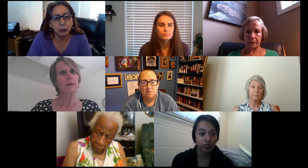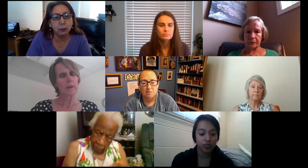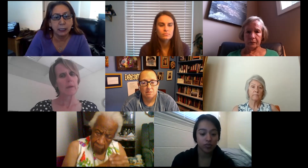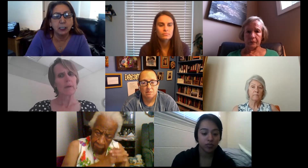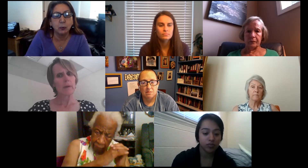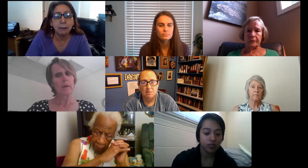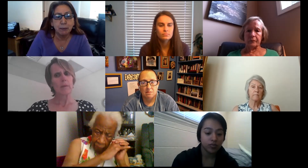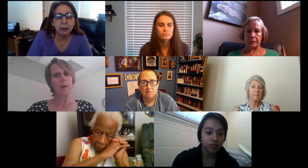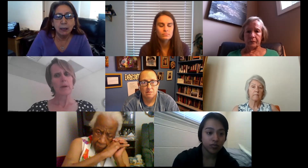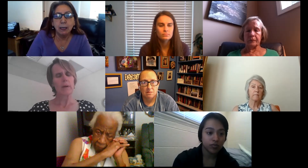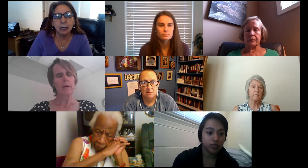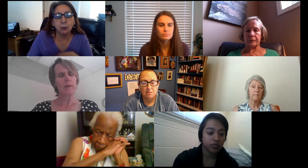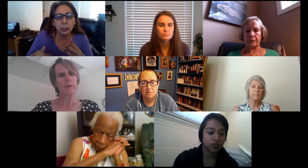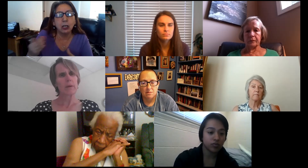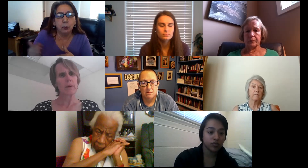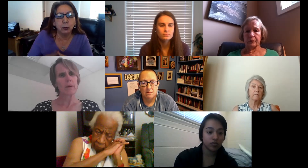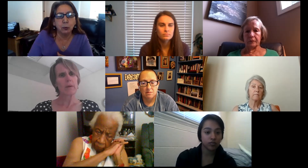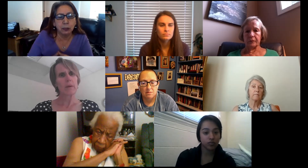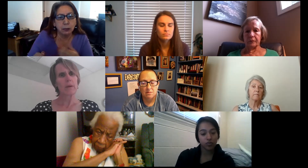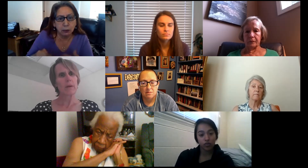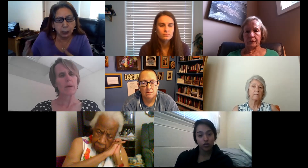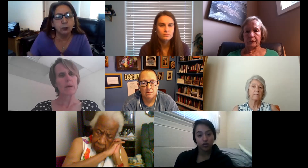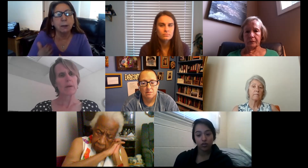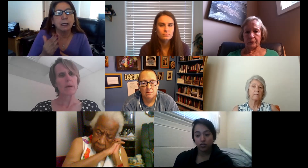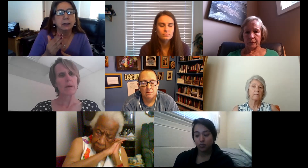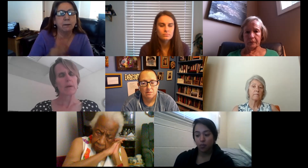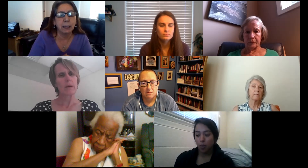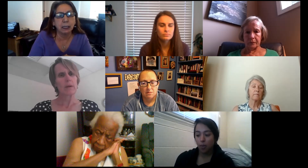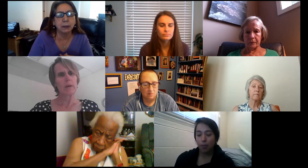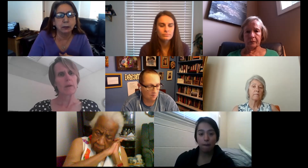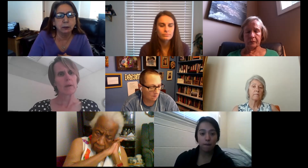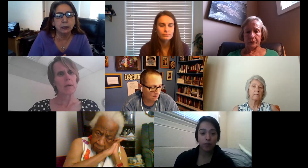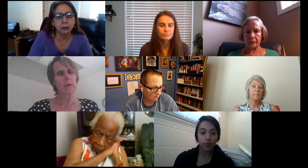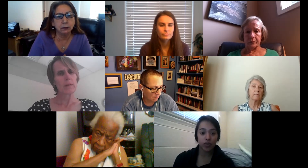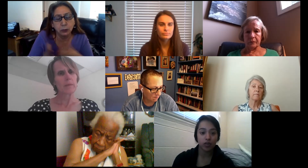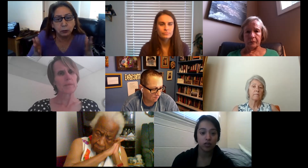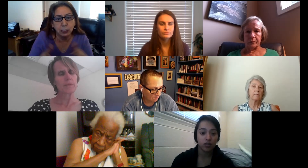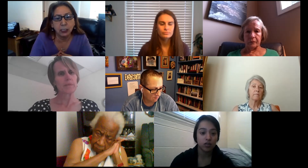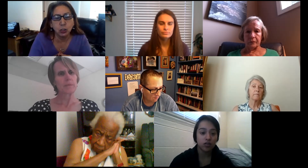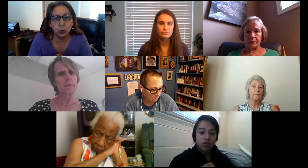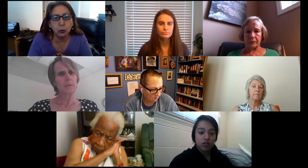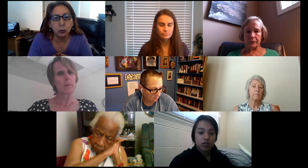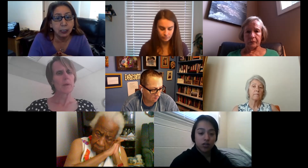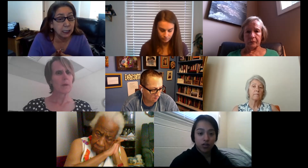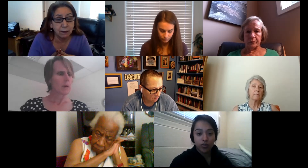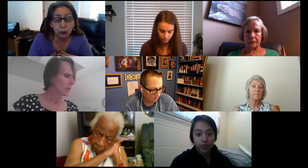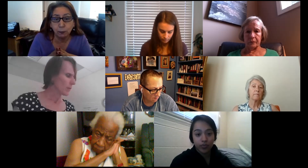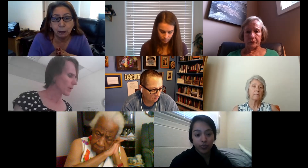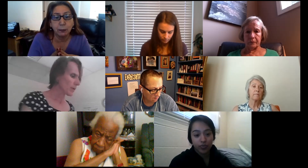to her. But anyway, and we helped her get her self back up a little bit. So I guess she's doing okay because I haven't heard back from her